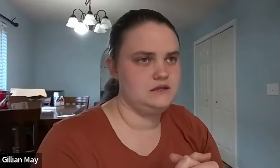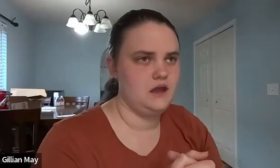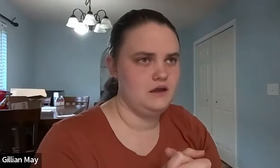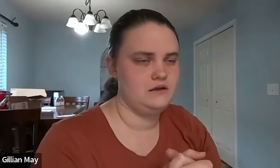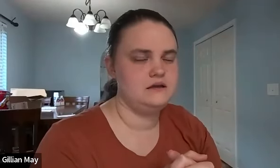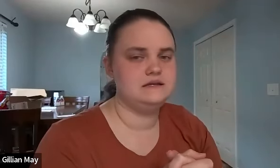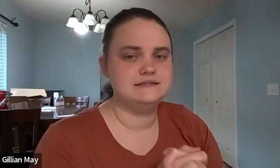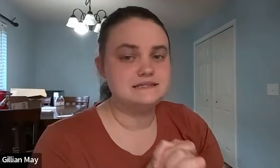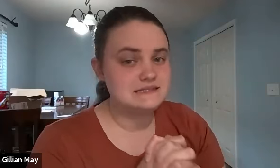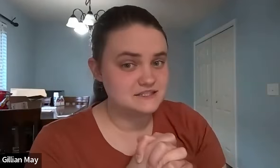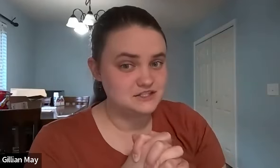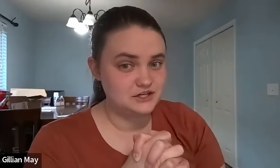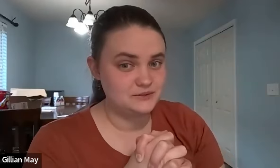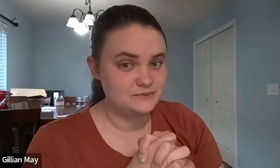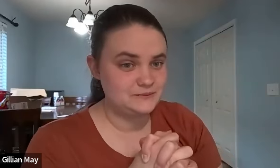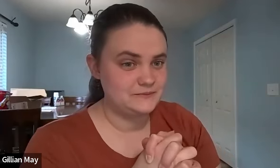Yeah. Sister.